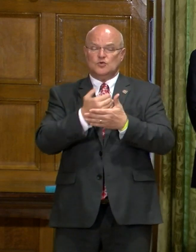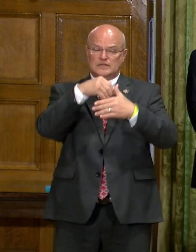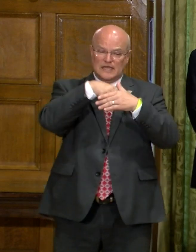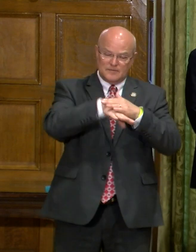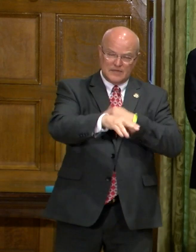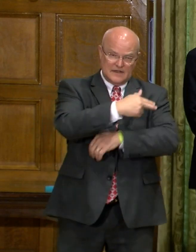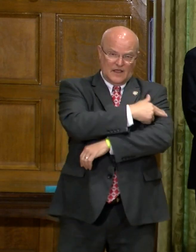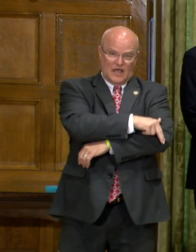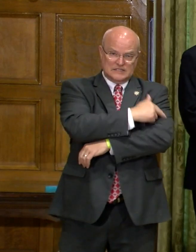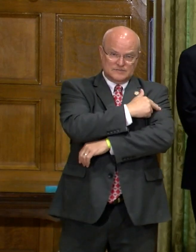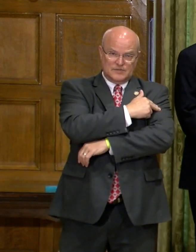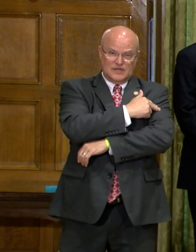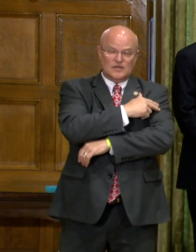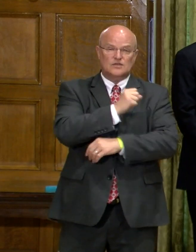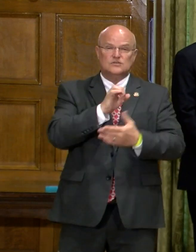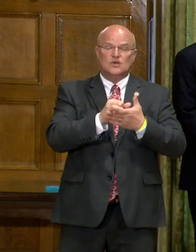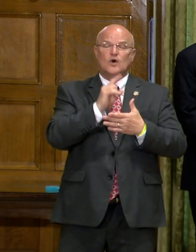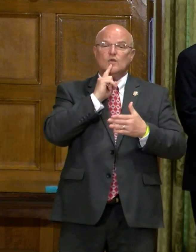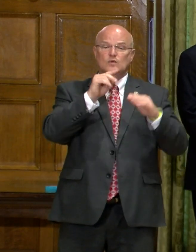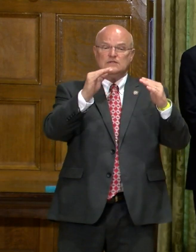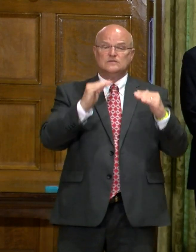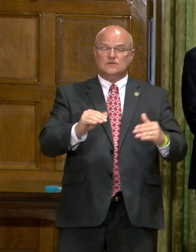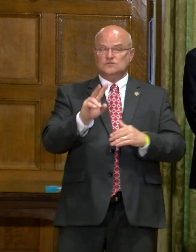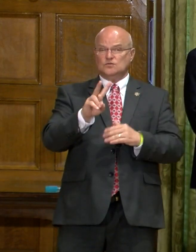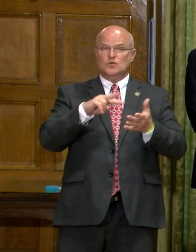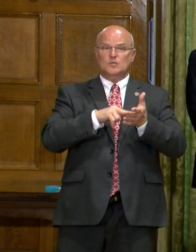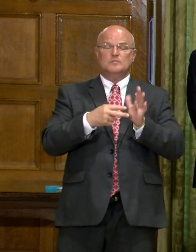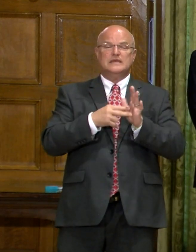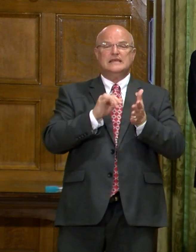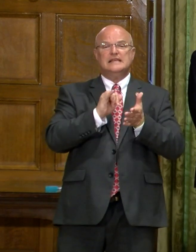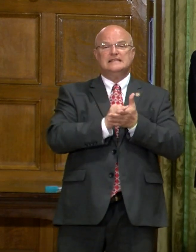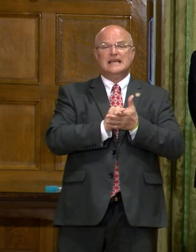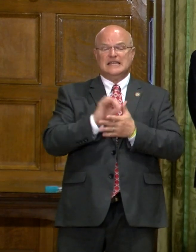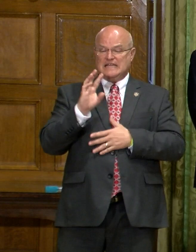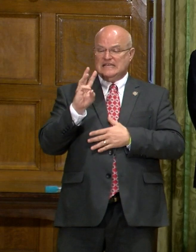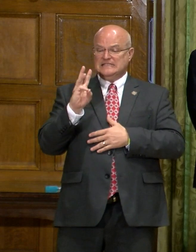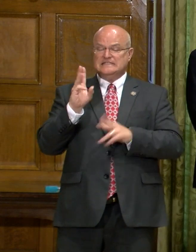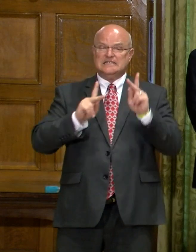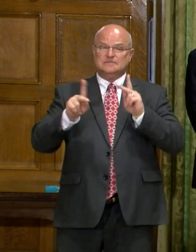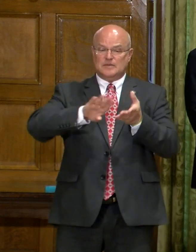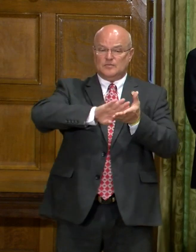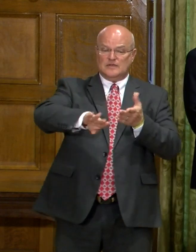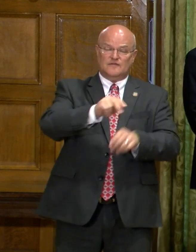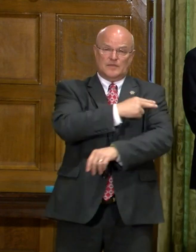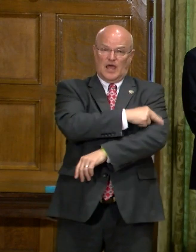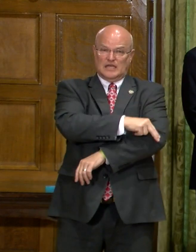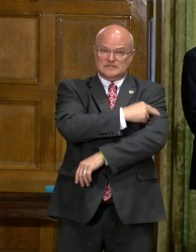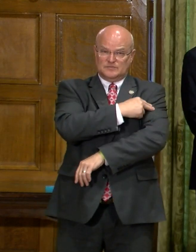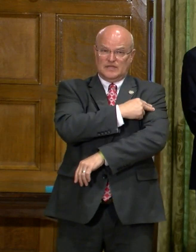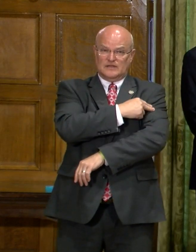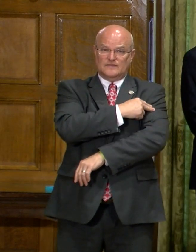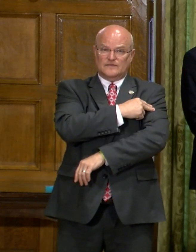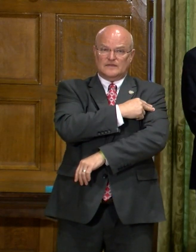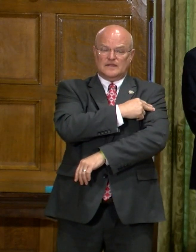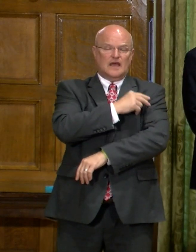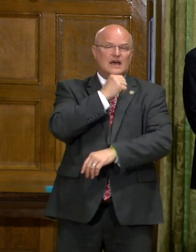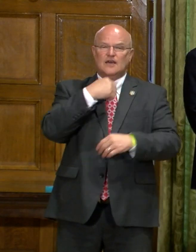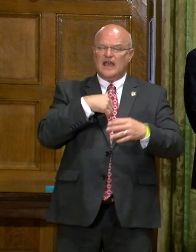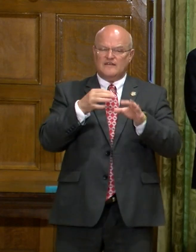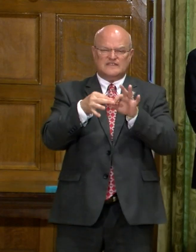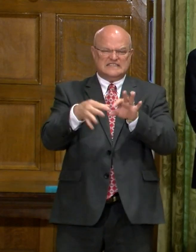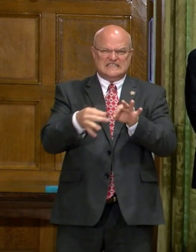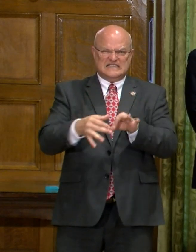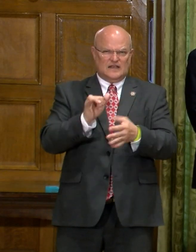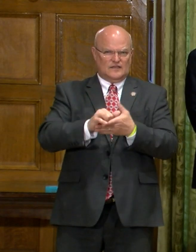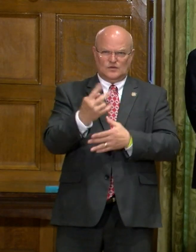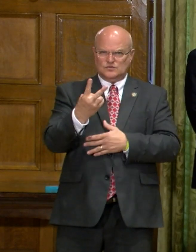the hospital. So the net decrease of 2 means that 6 were released from the hospital. I don't have the